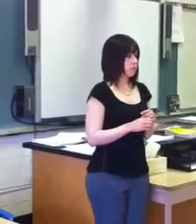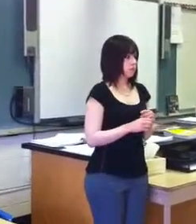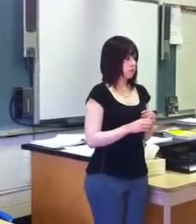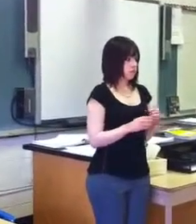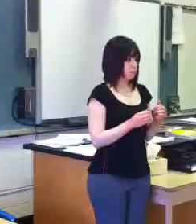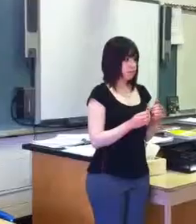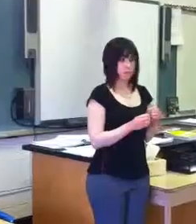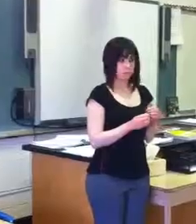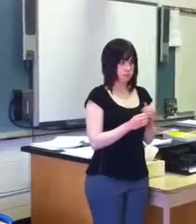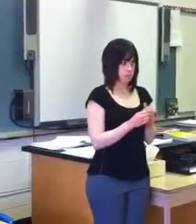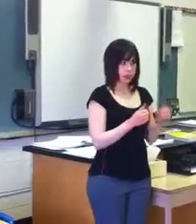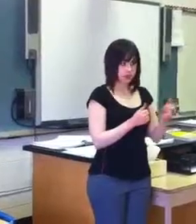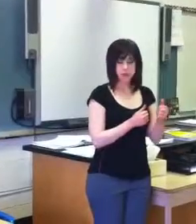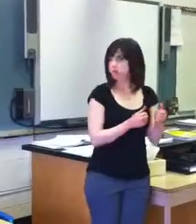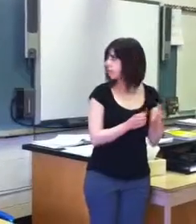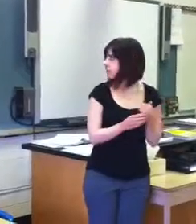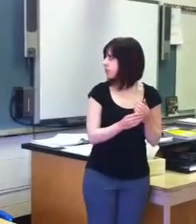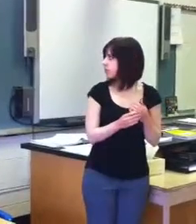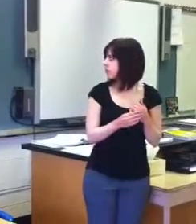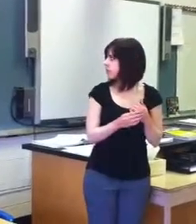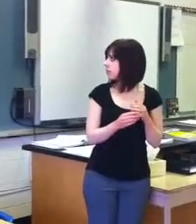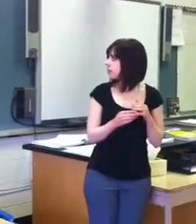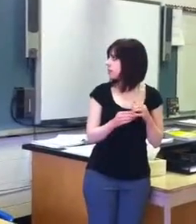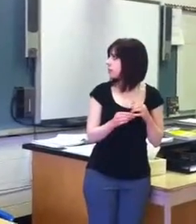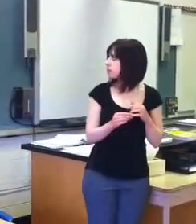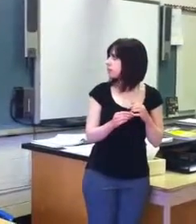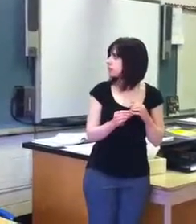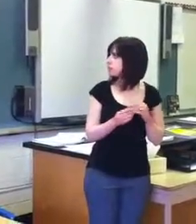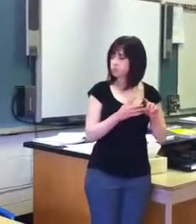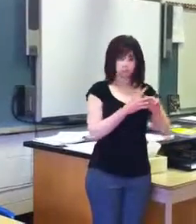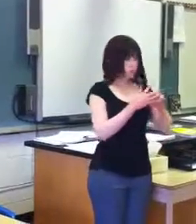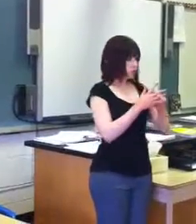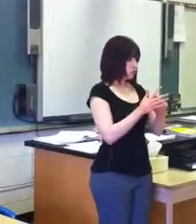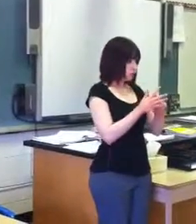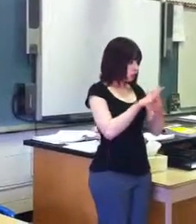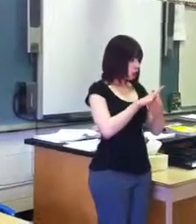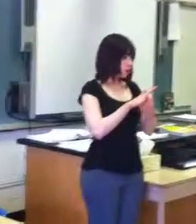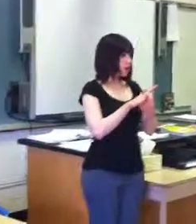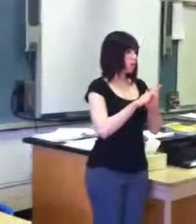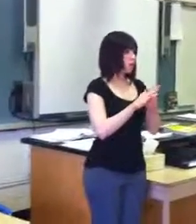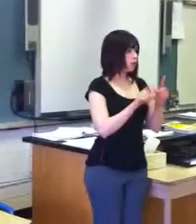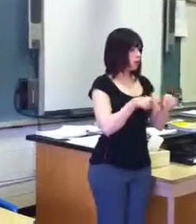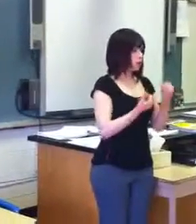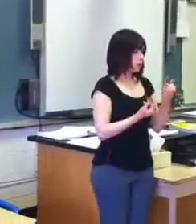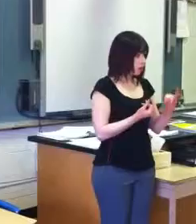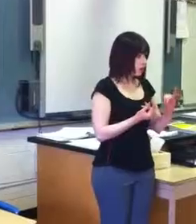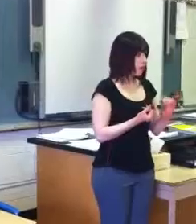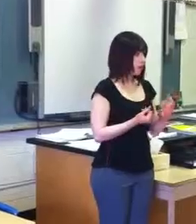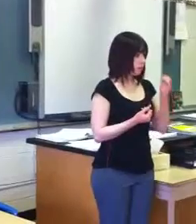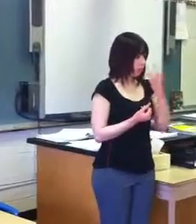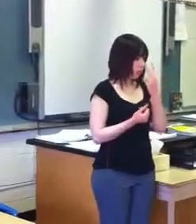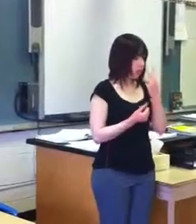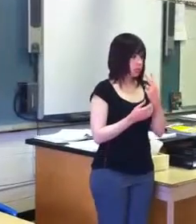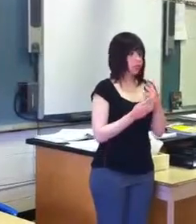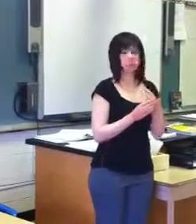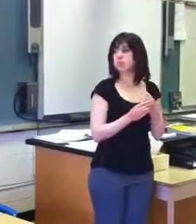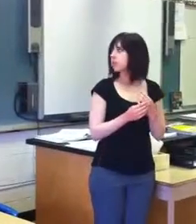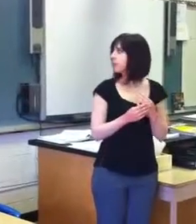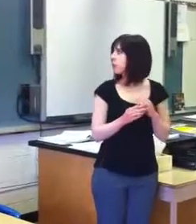blind. Okay? That's the first thing that happens. So that gives us our starting point. Started going blind. It did